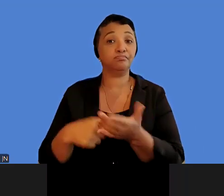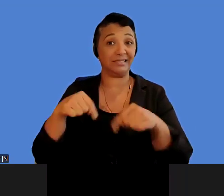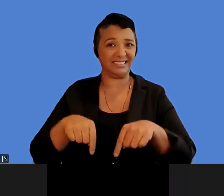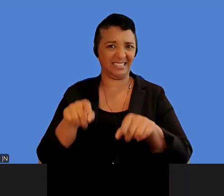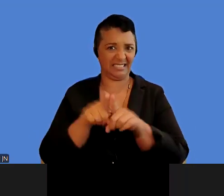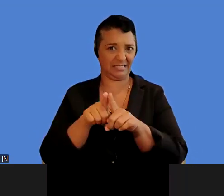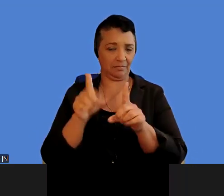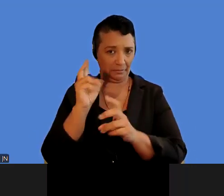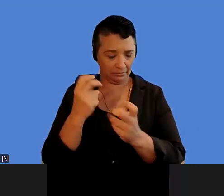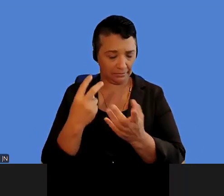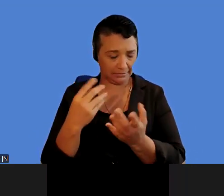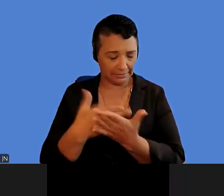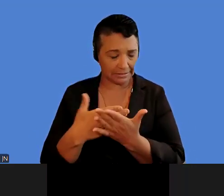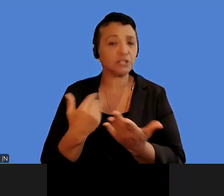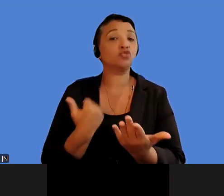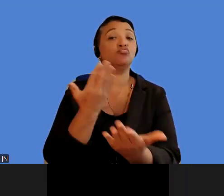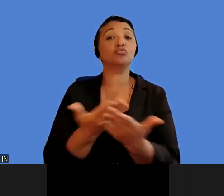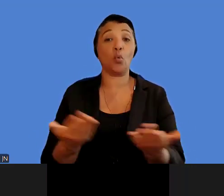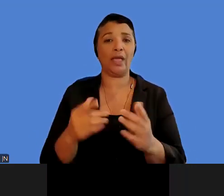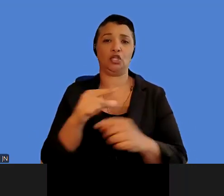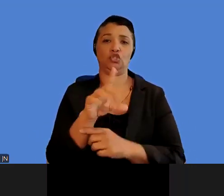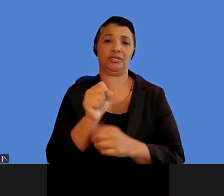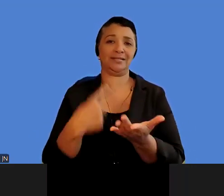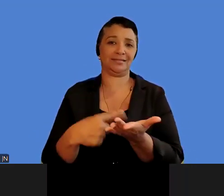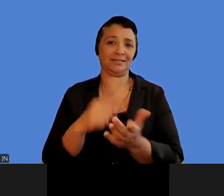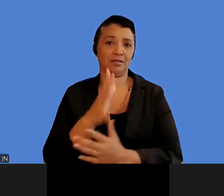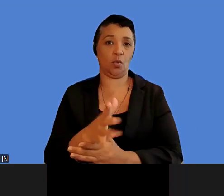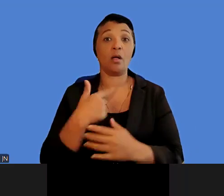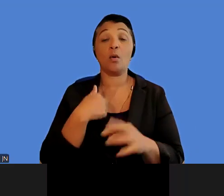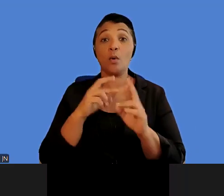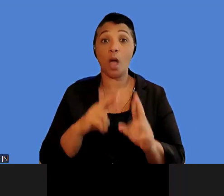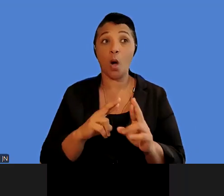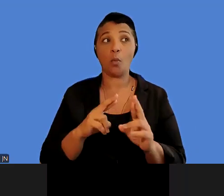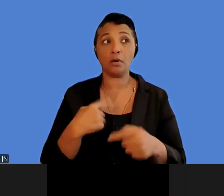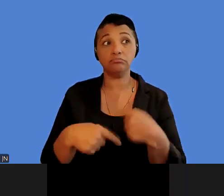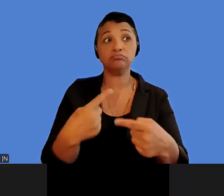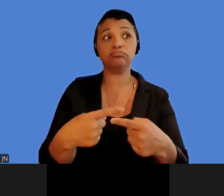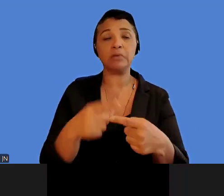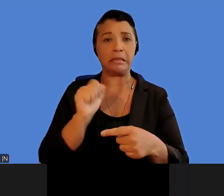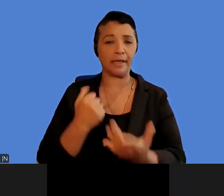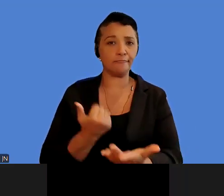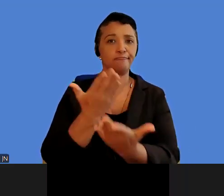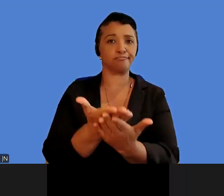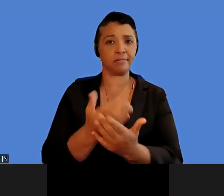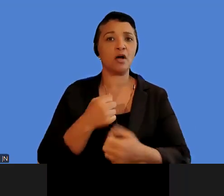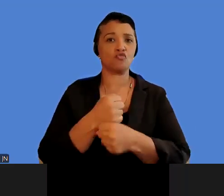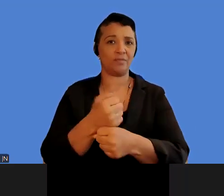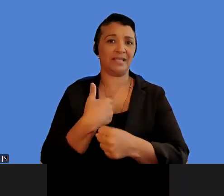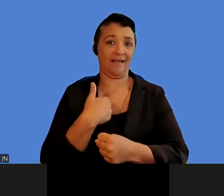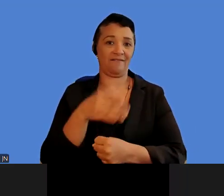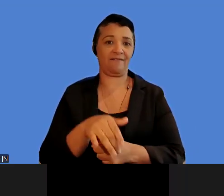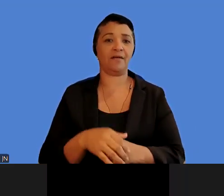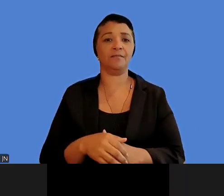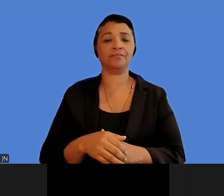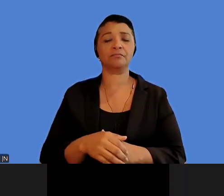meeting at the GDS this year. So we're hoping to be able to support some attendance to that as well. So please